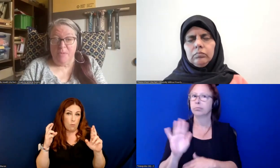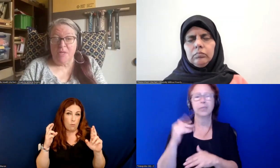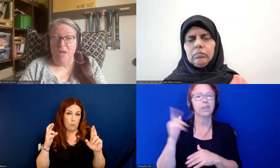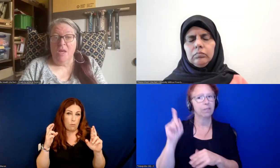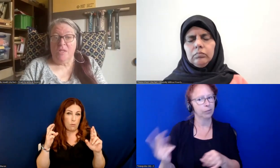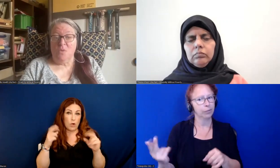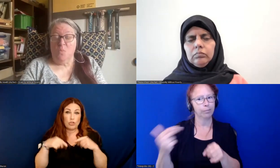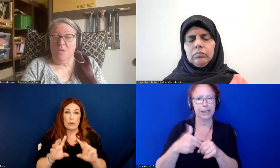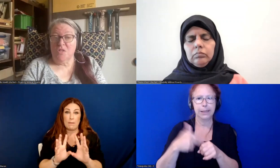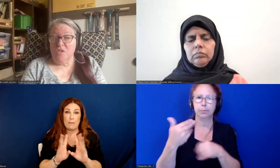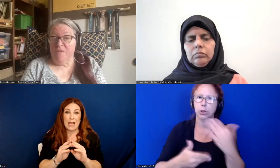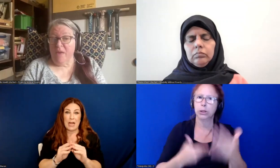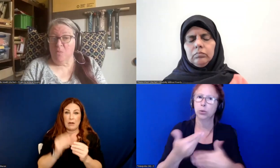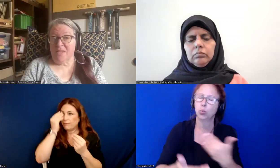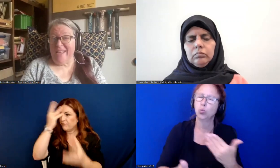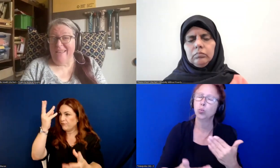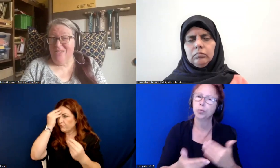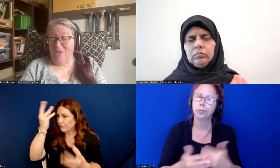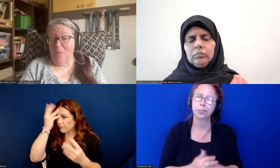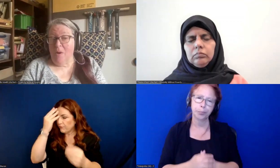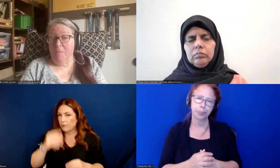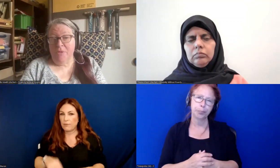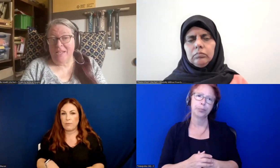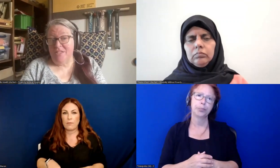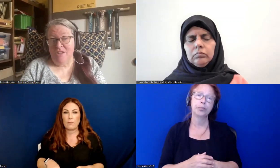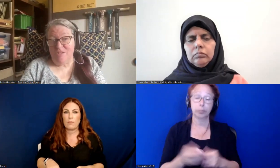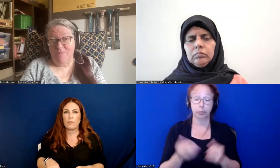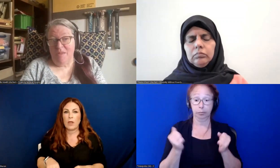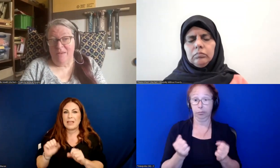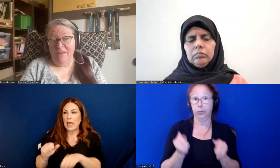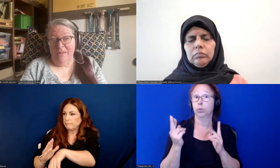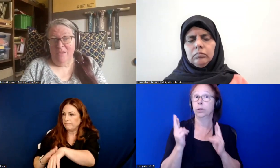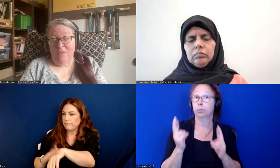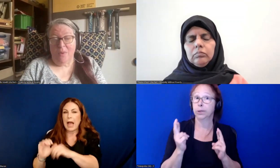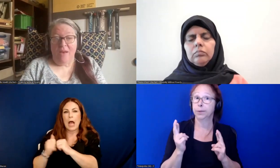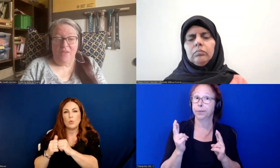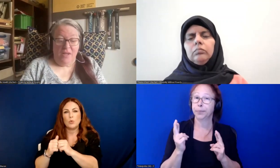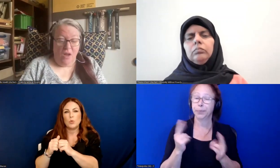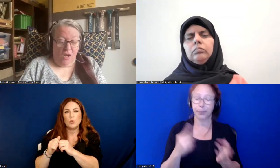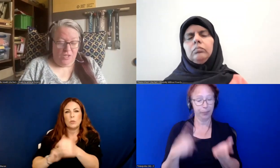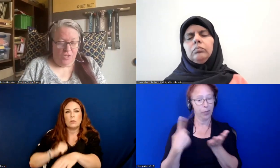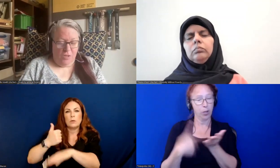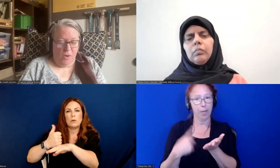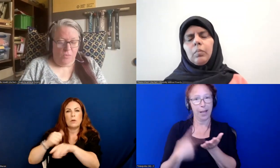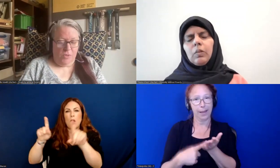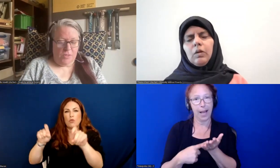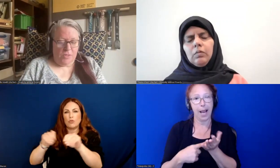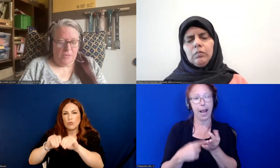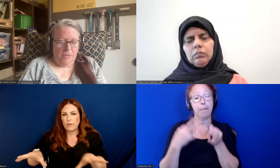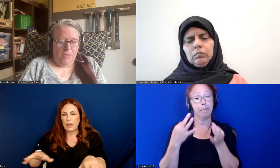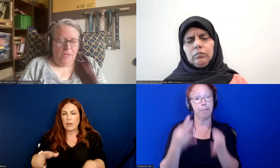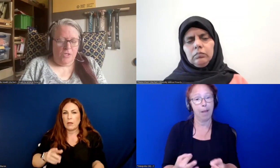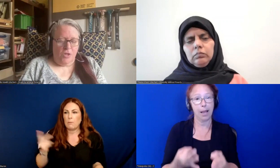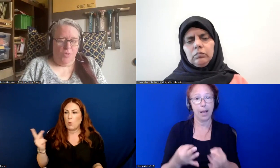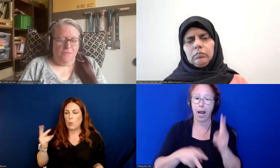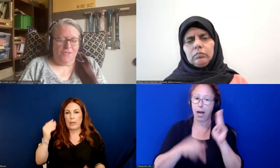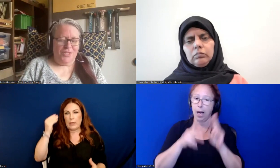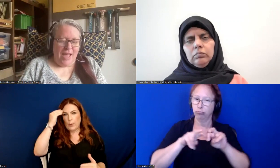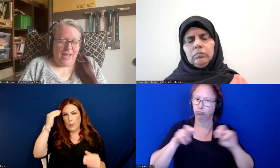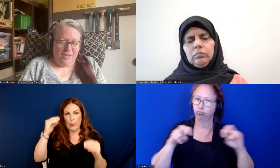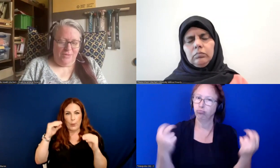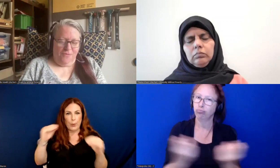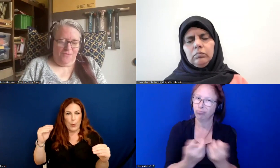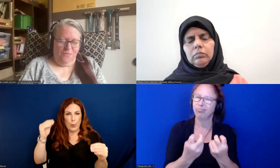round tables as to what the survey will say and so on, but that's not something that we have any knowledge at the moment. So